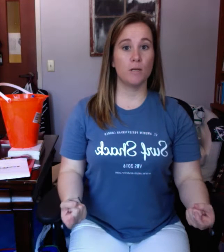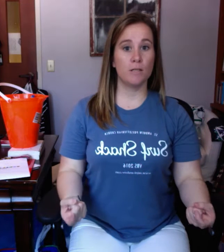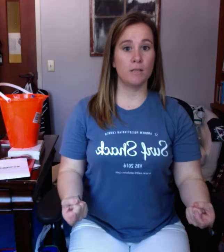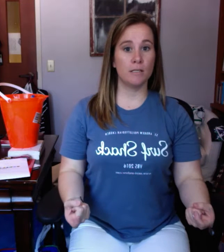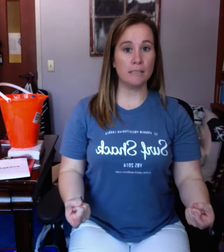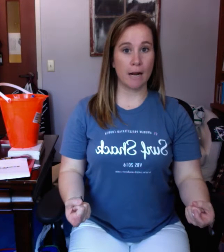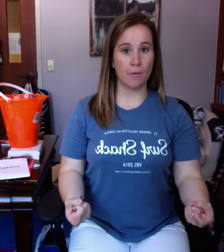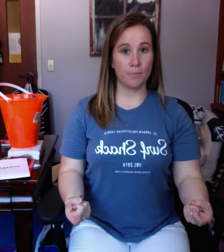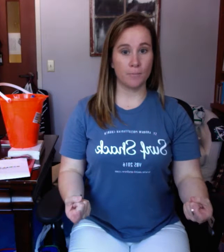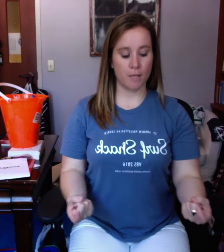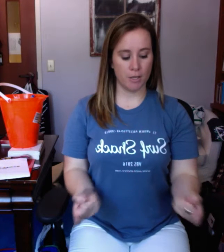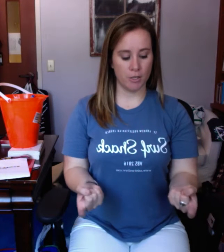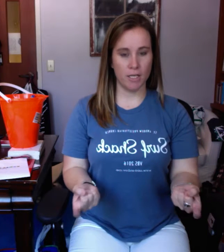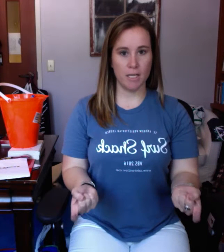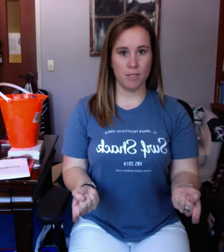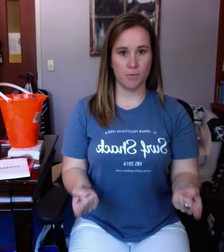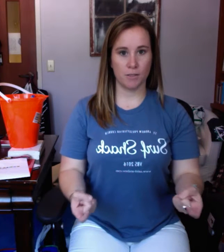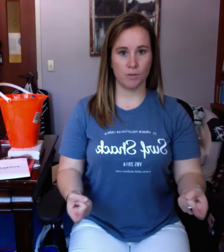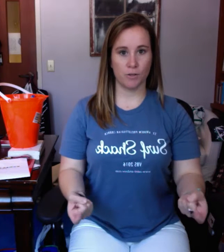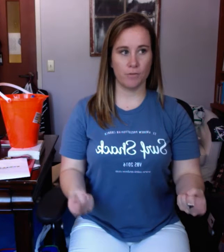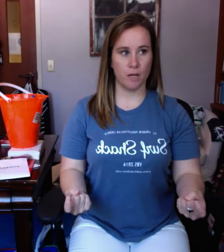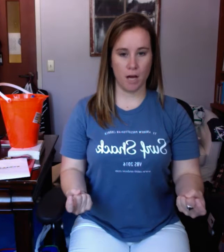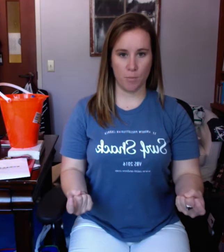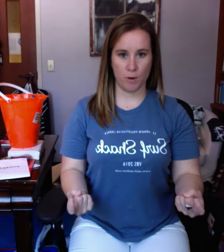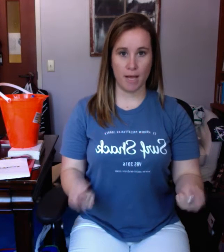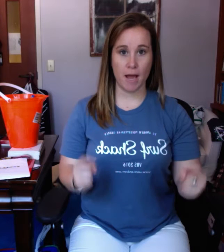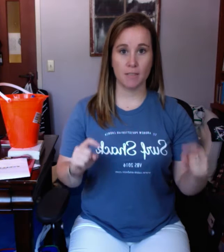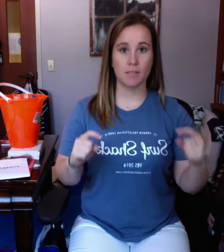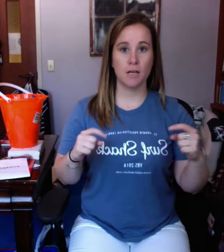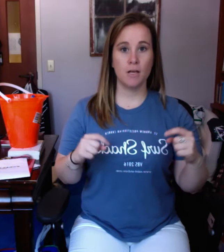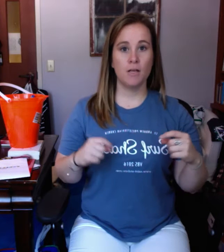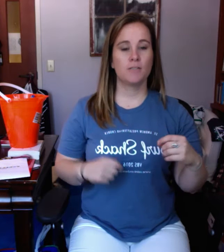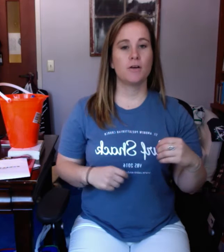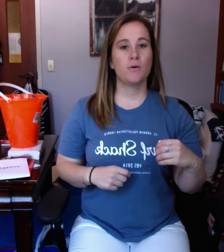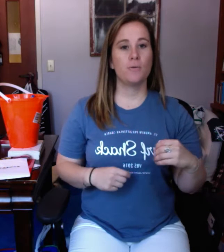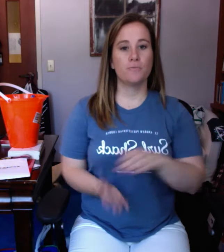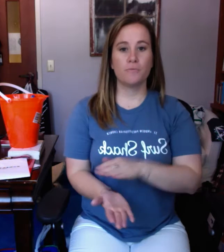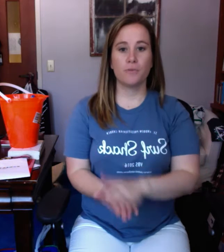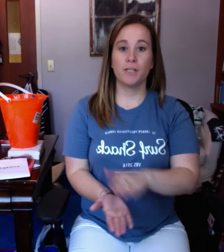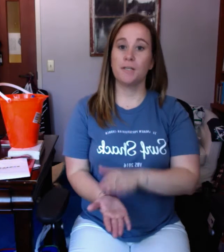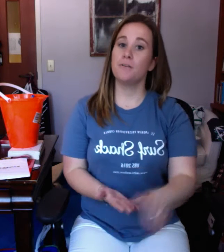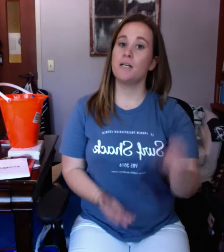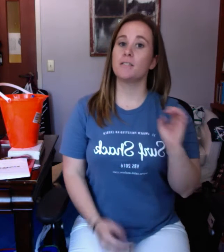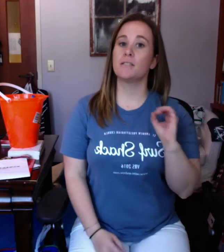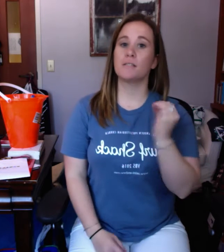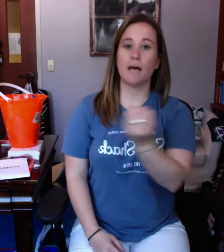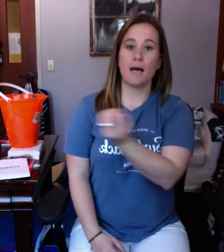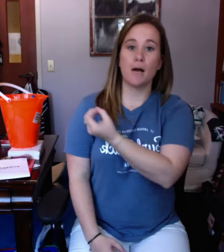spin down, okay? And you're going to end with sort of an upright X. So, forgive us